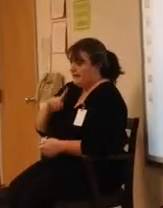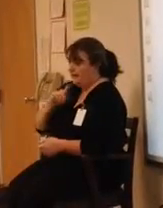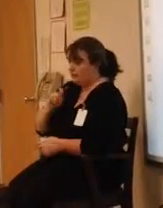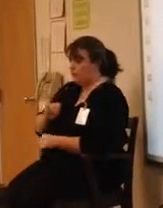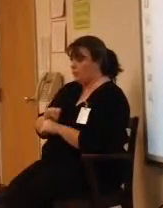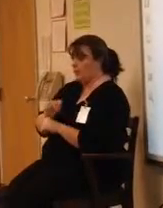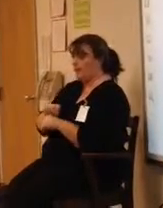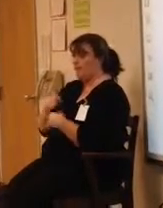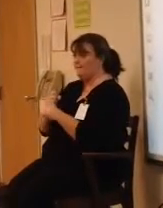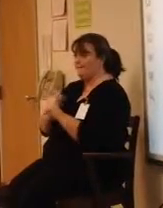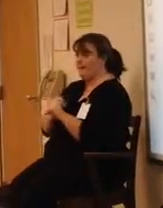cheaper versions of it as well.